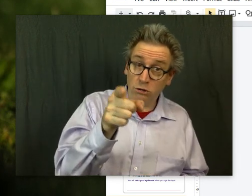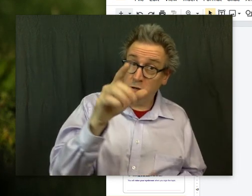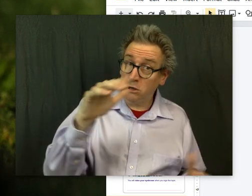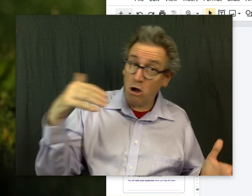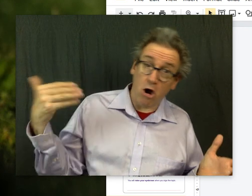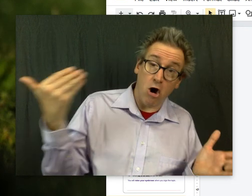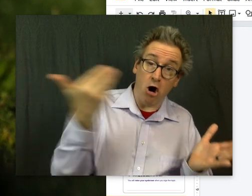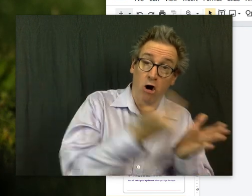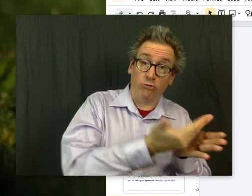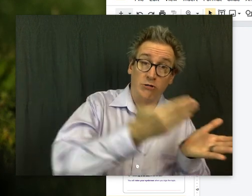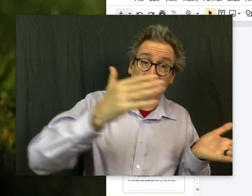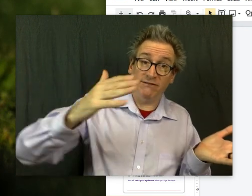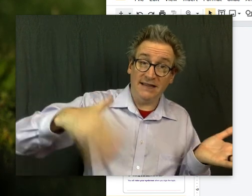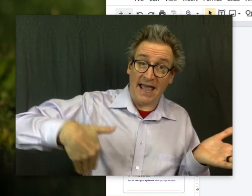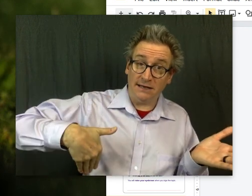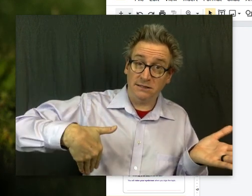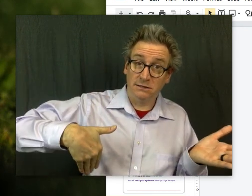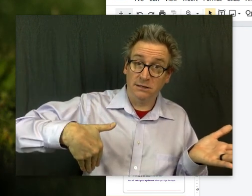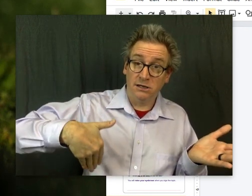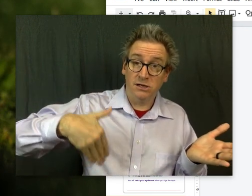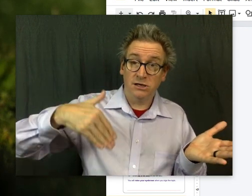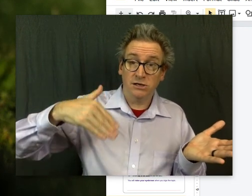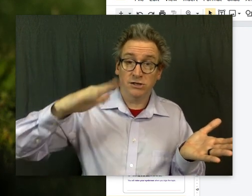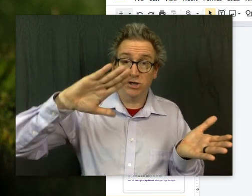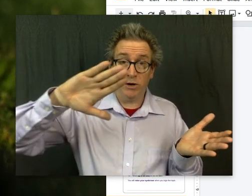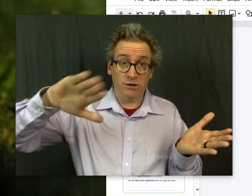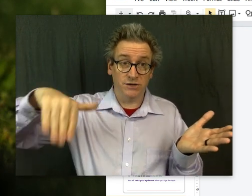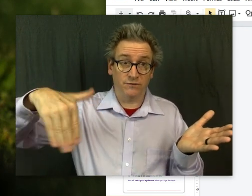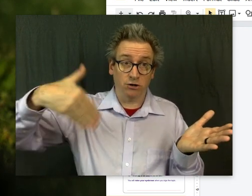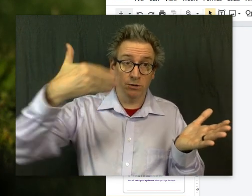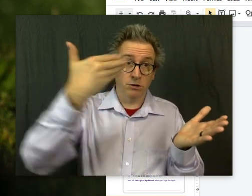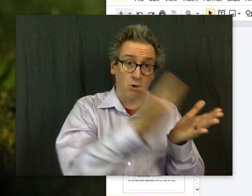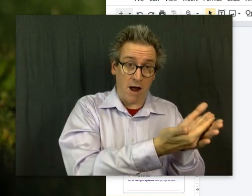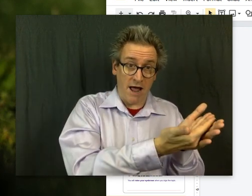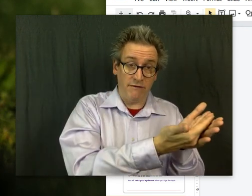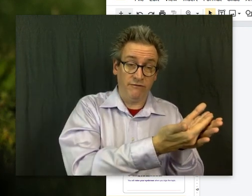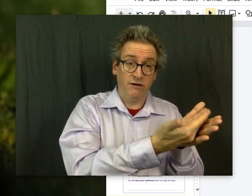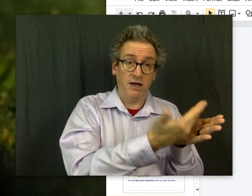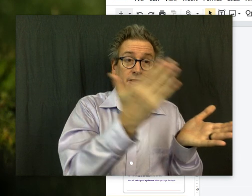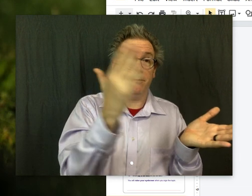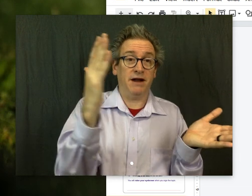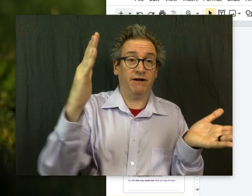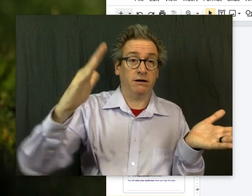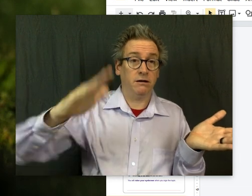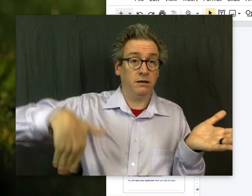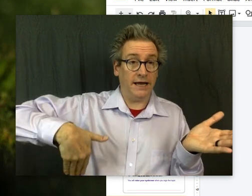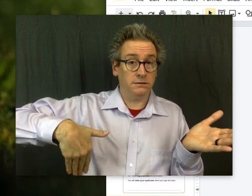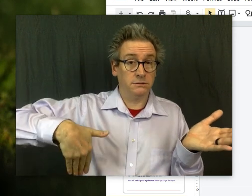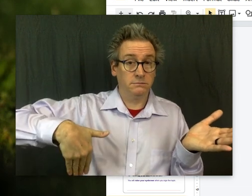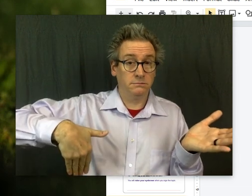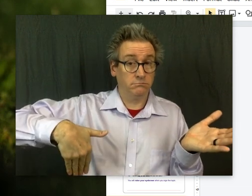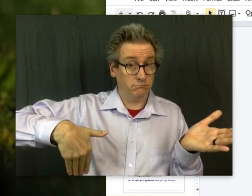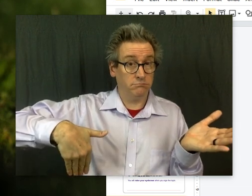you arrive late. So here's the verb, arrive, and the modifier,